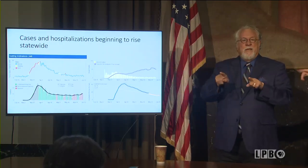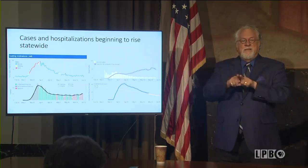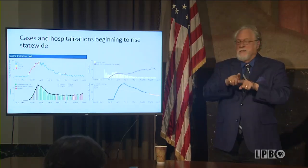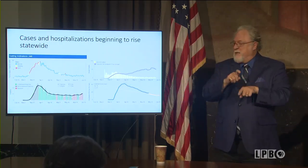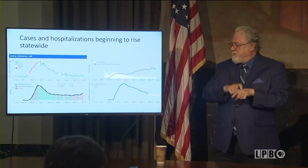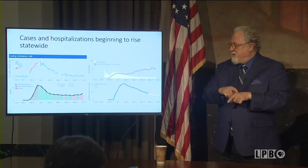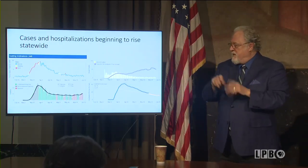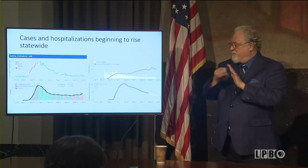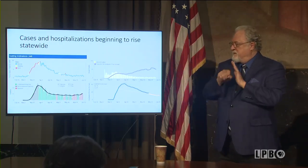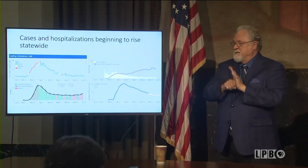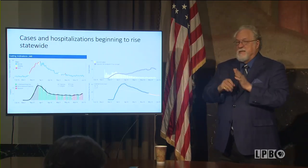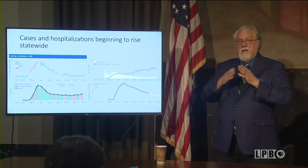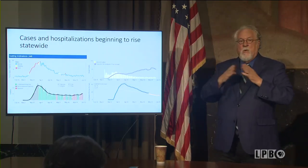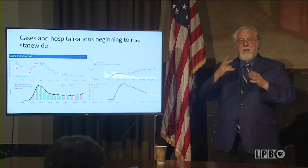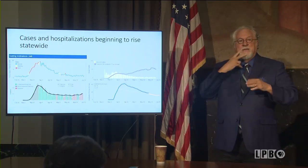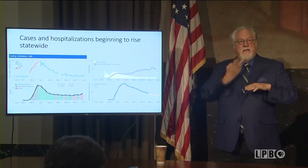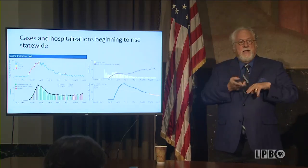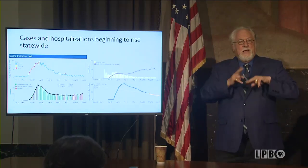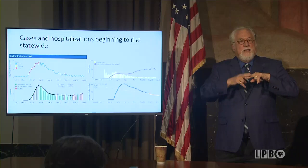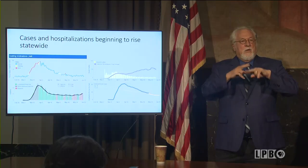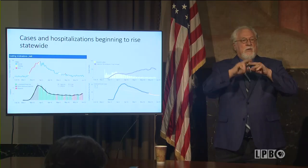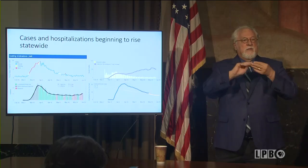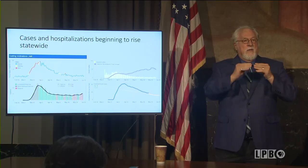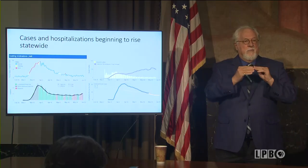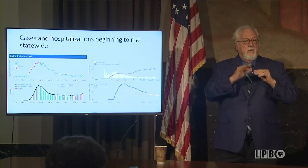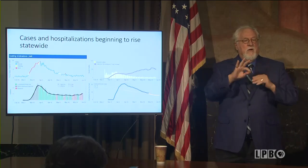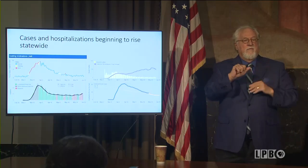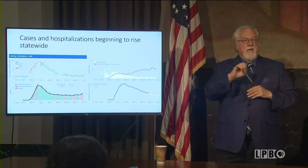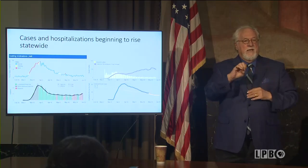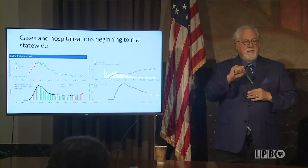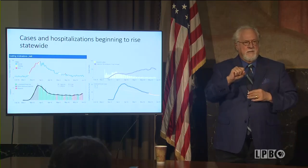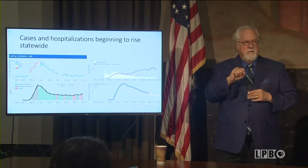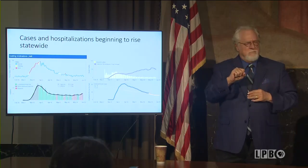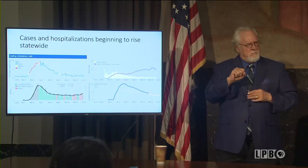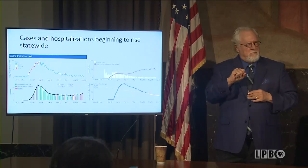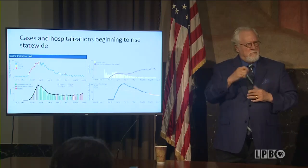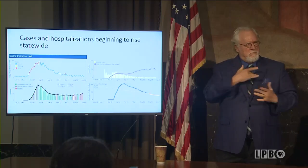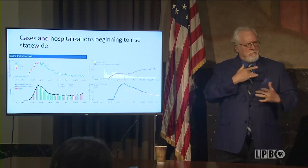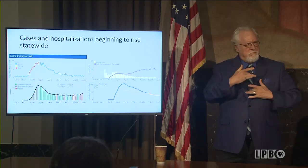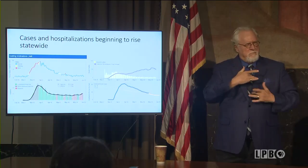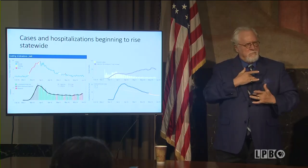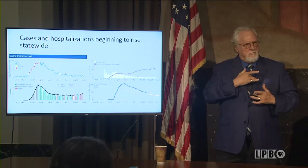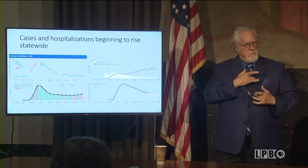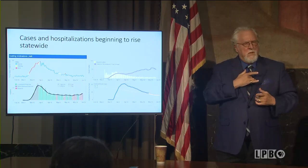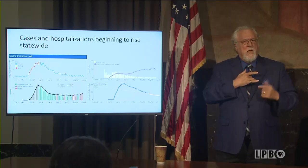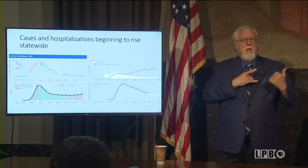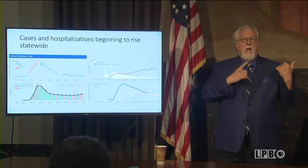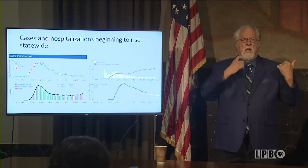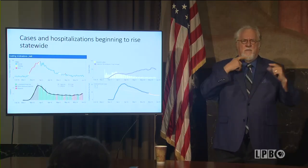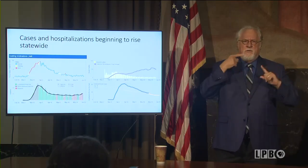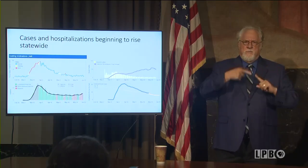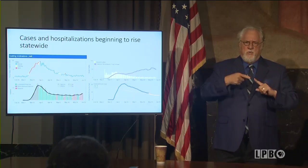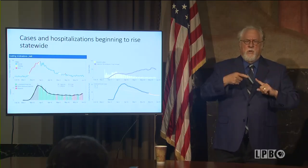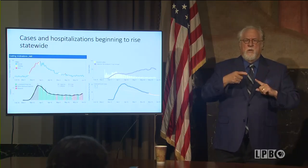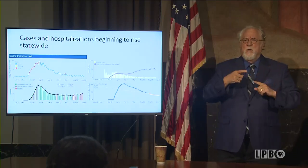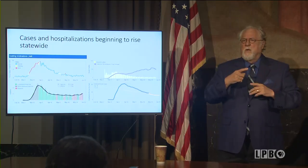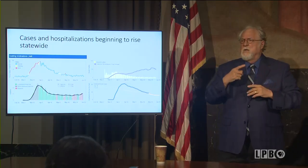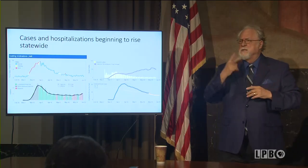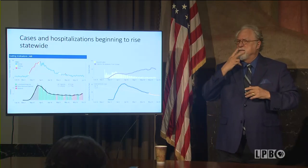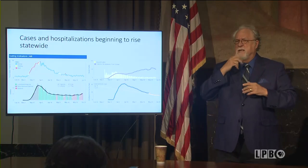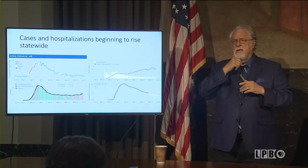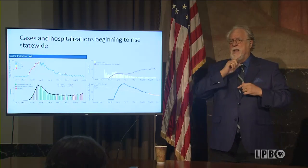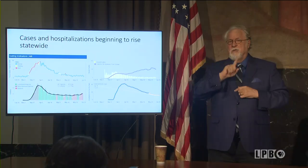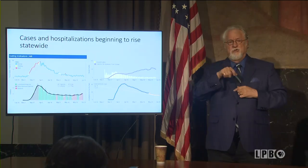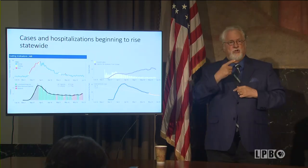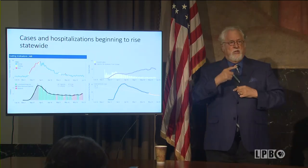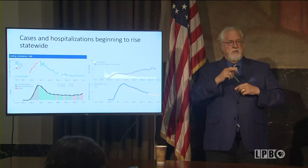that statewide we're seeing an increase in cases. And that's concerning, because that shows us that, to the governor's point, what we're seeing is not just